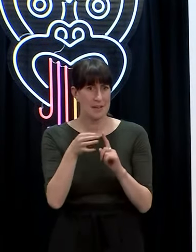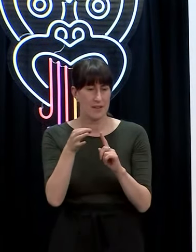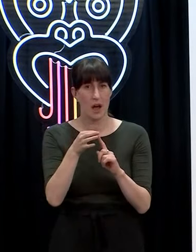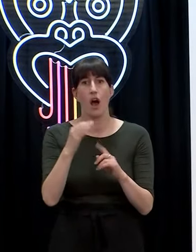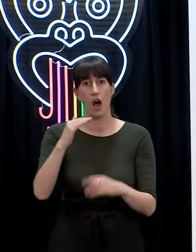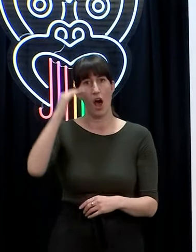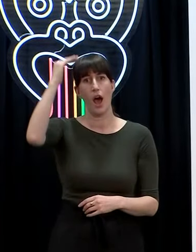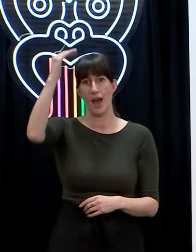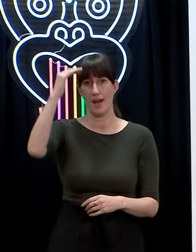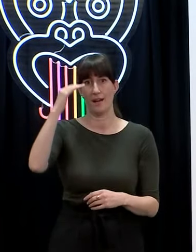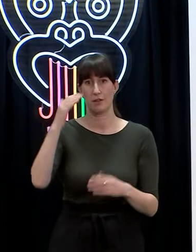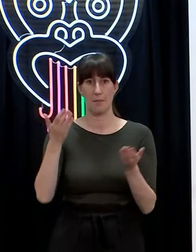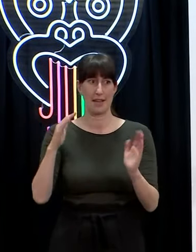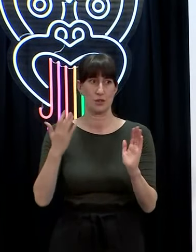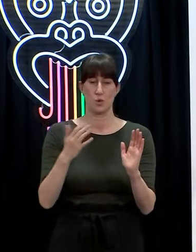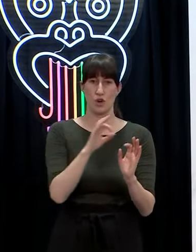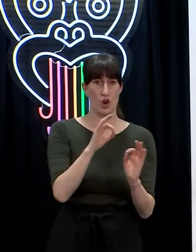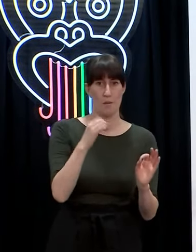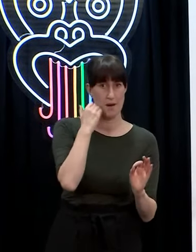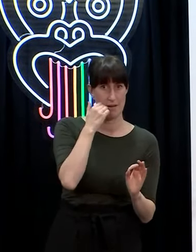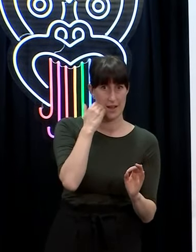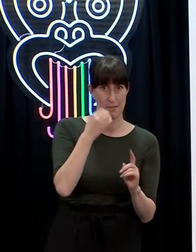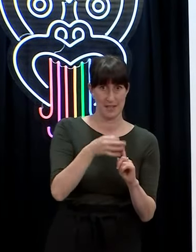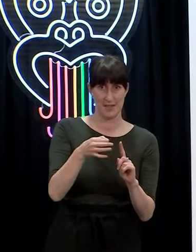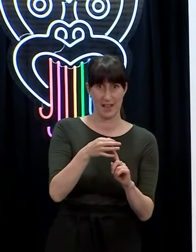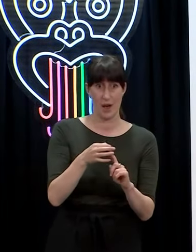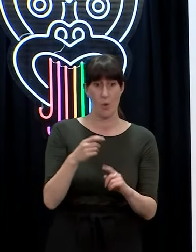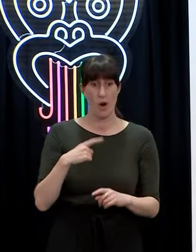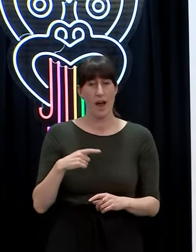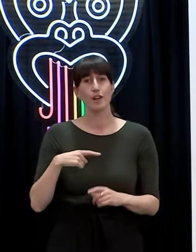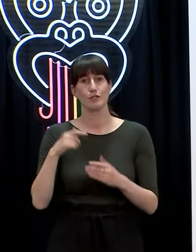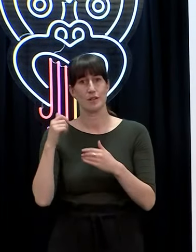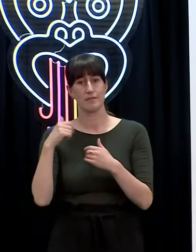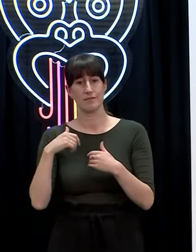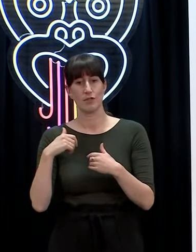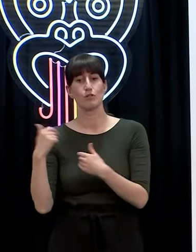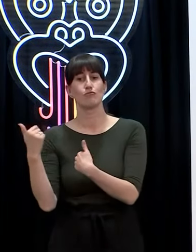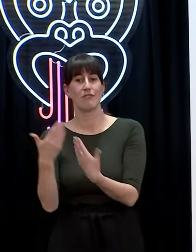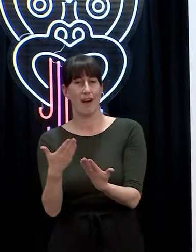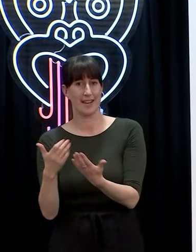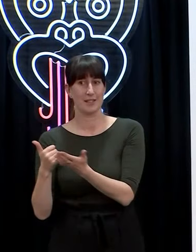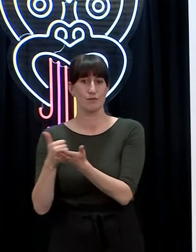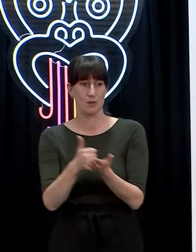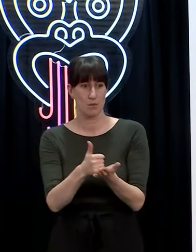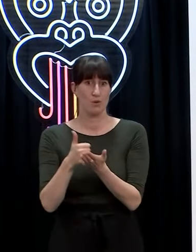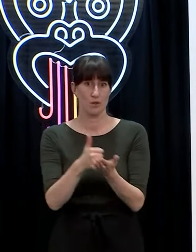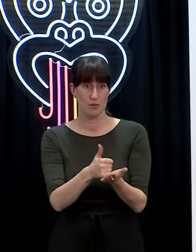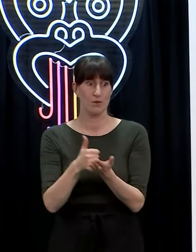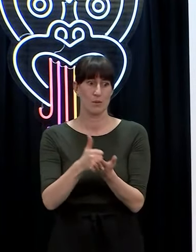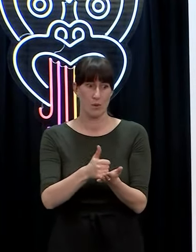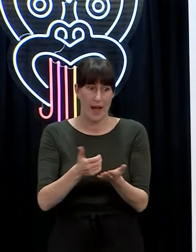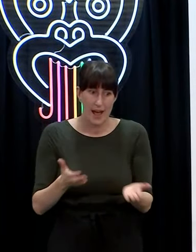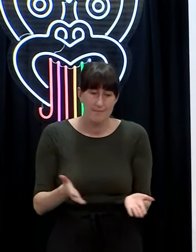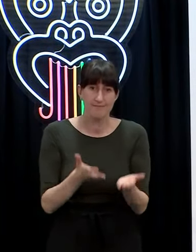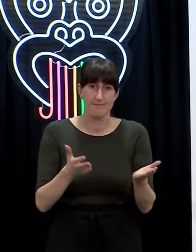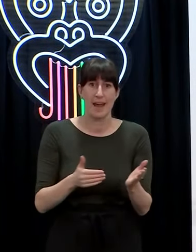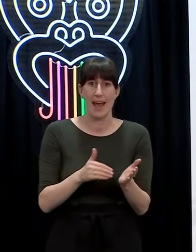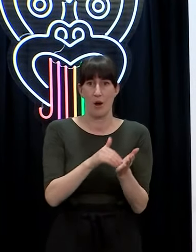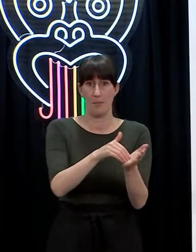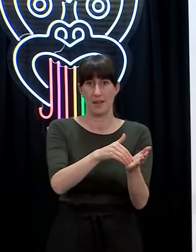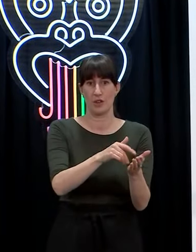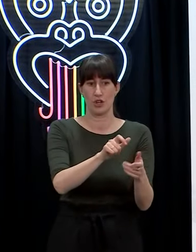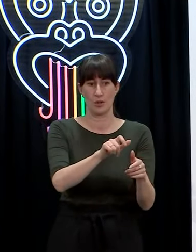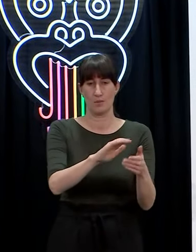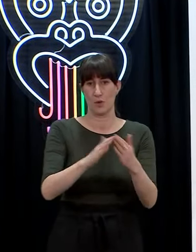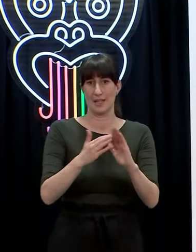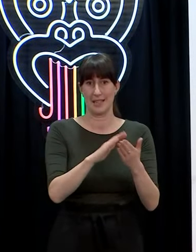those providers were leading efforts and getting right out into those communities. So I think we'll see a continued